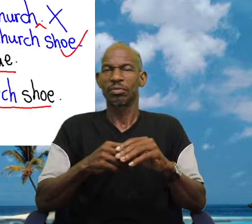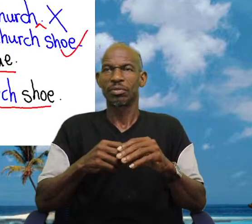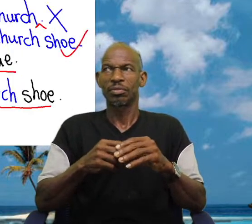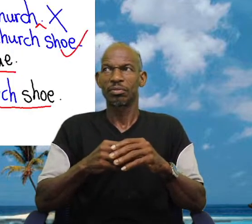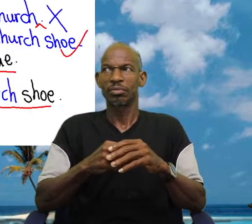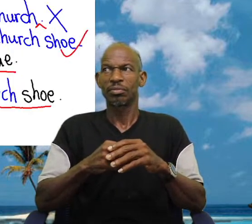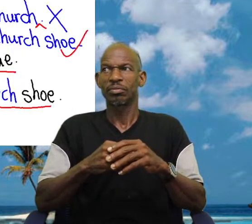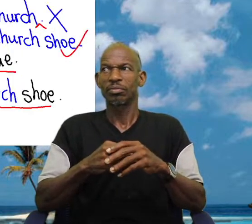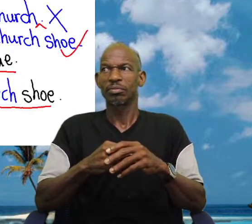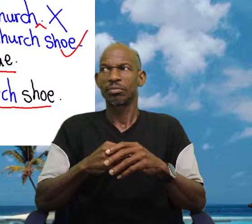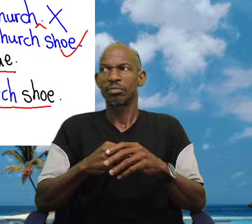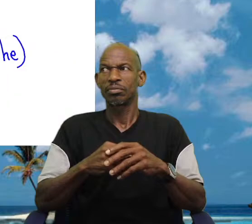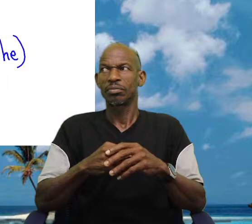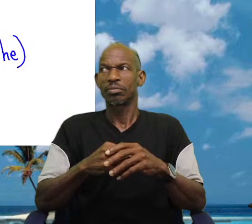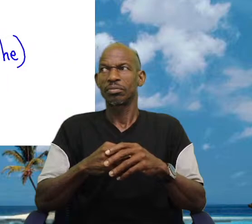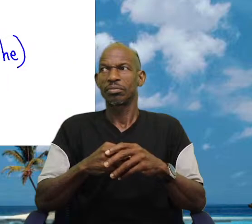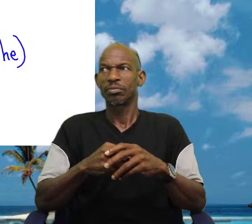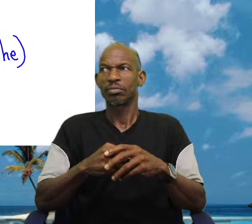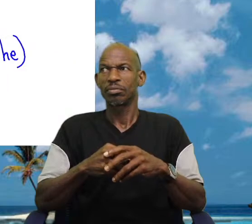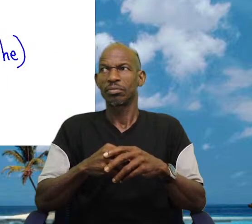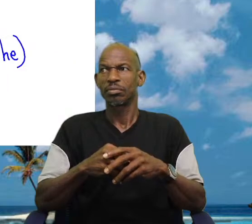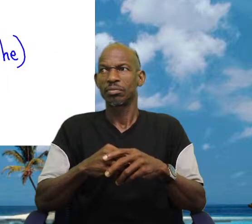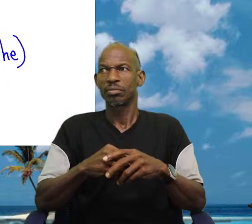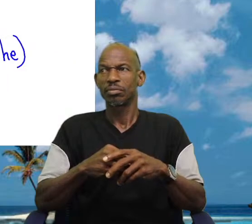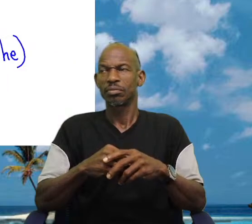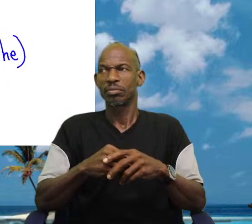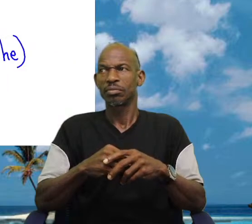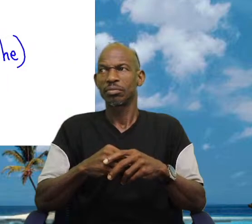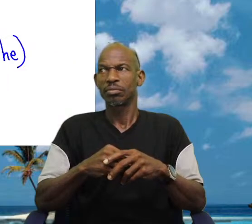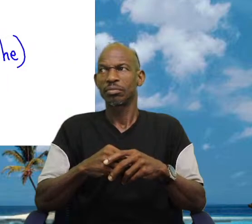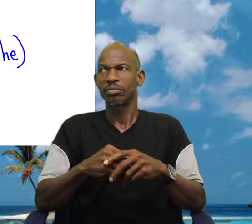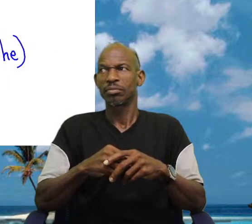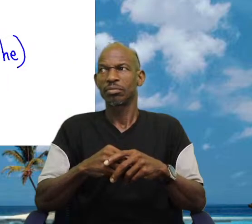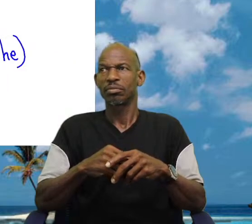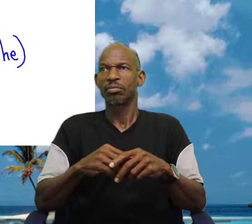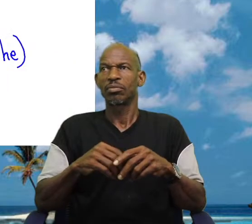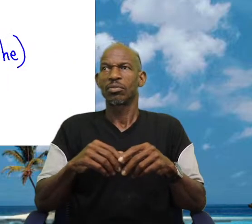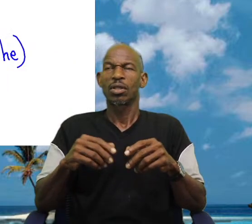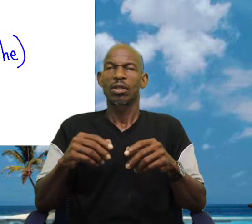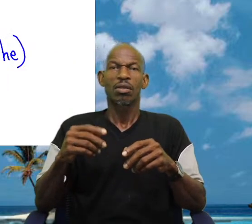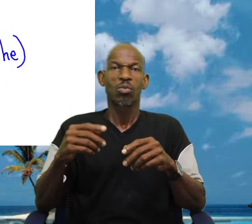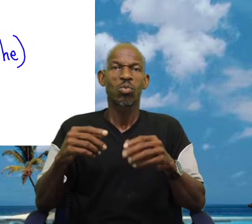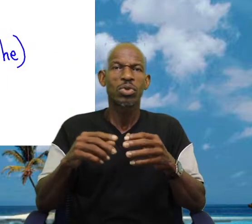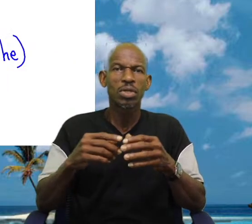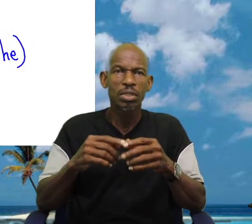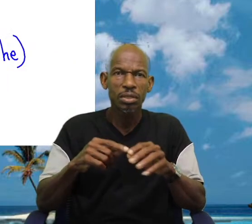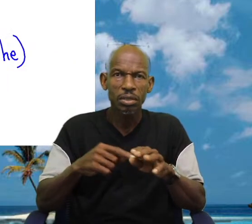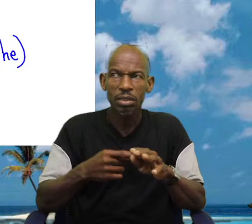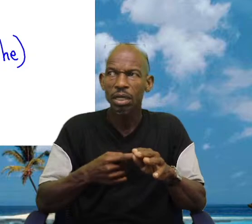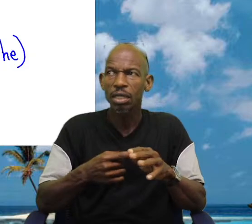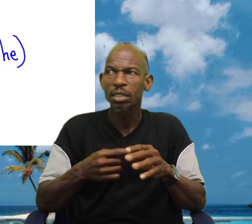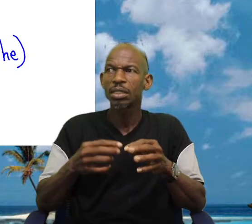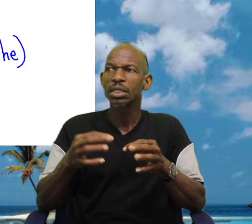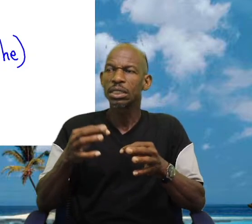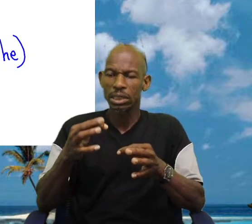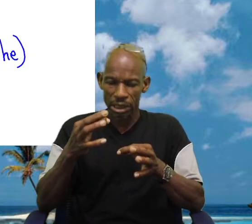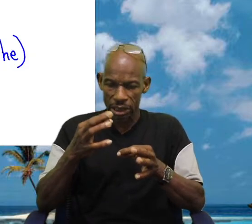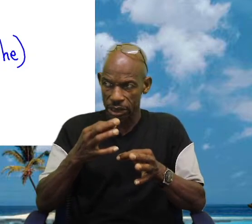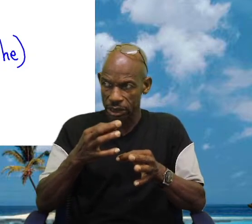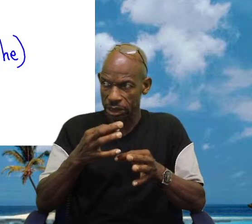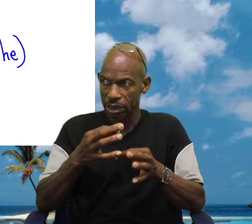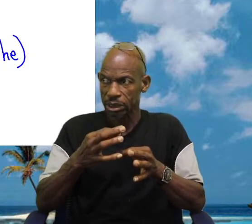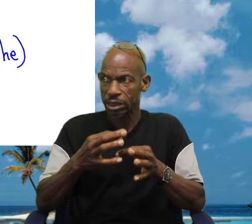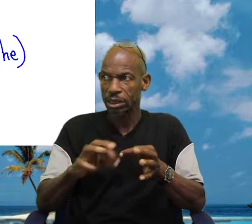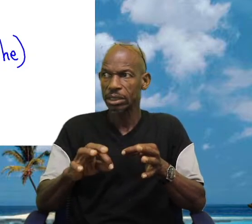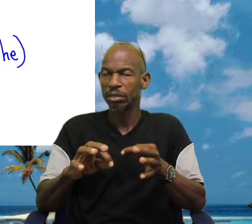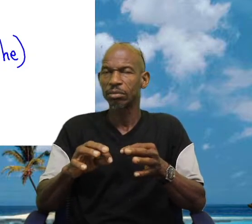The simple sentences, and where we start a simple sentence, and as I told you last week, we start